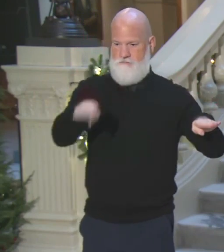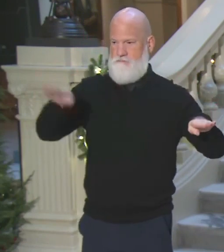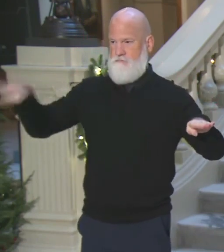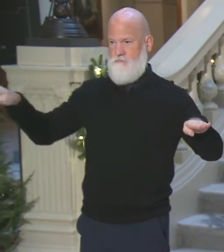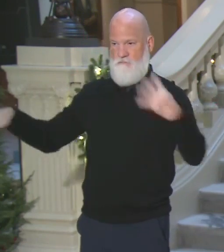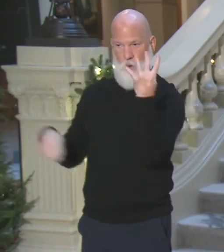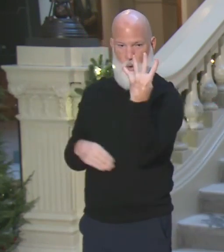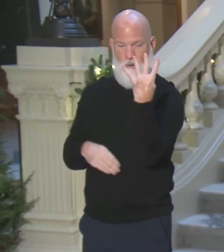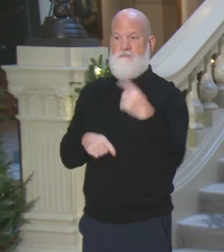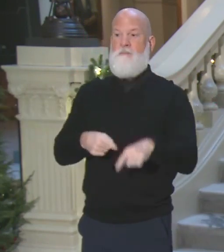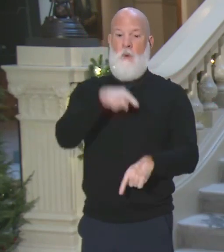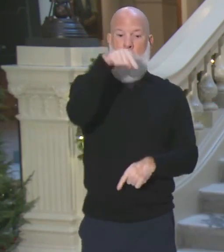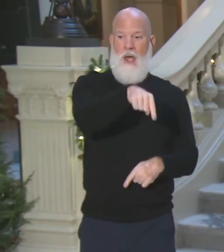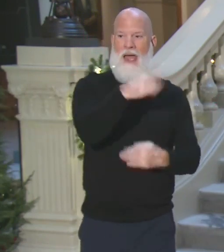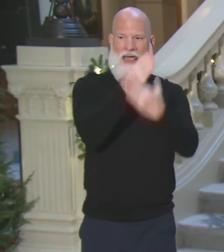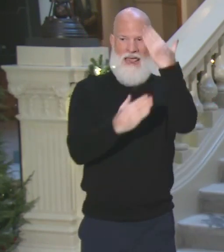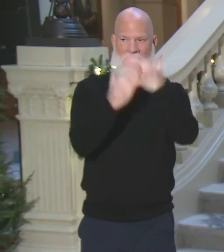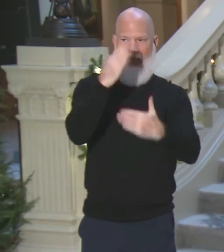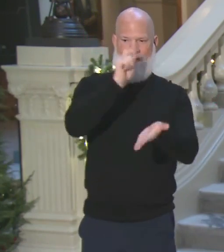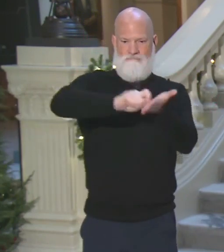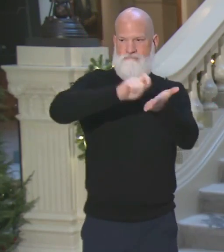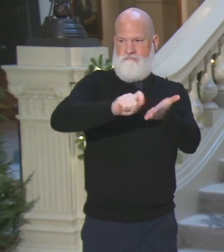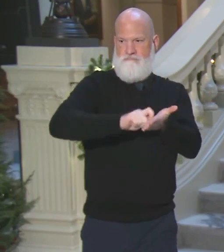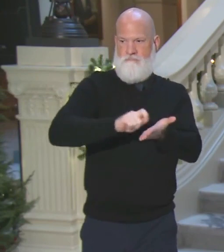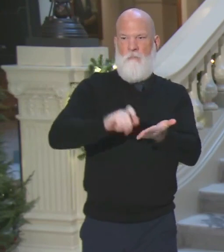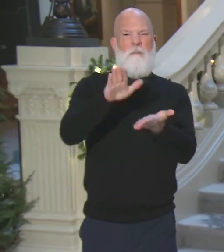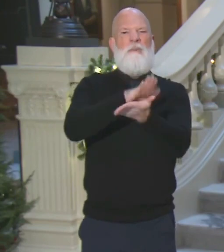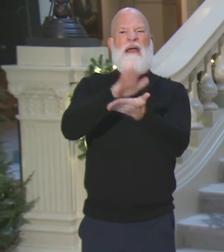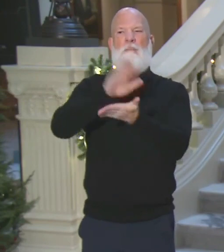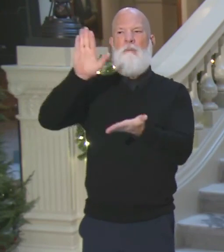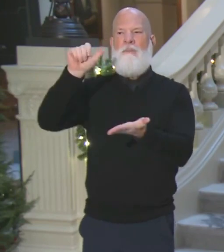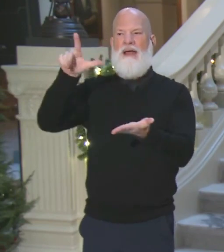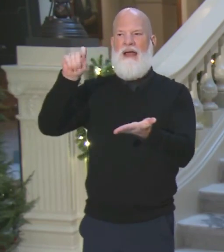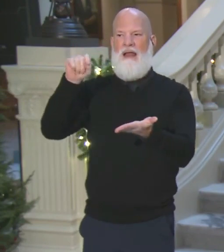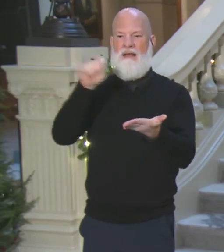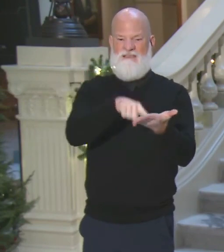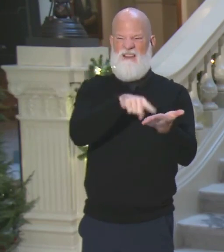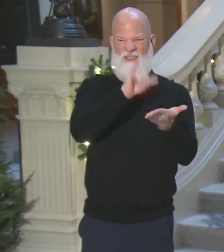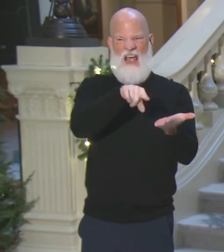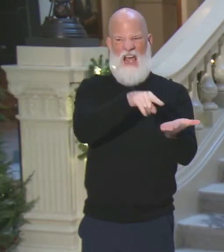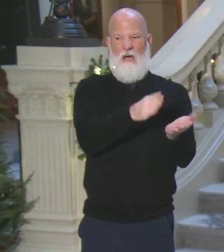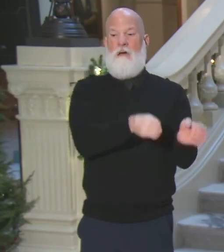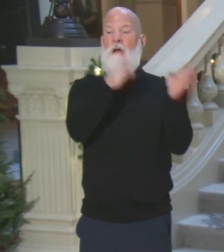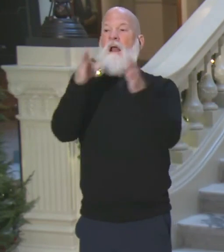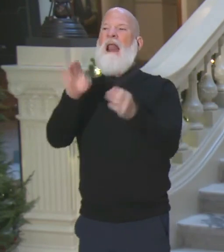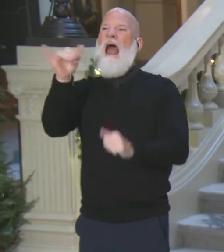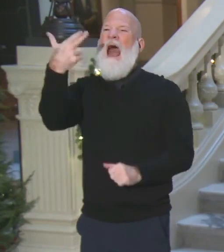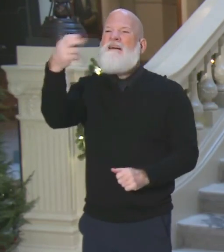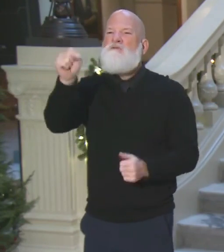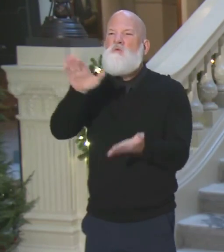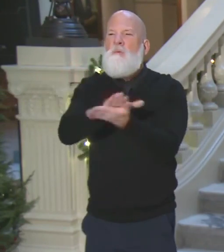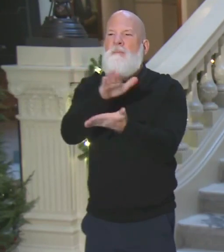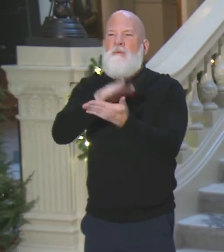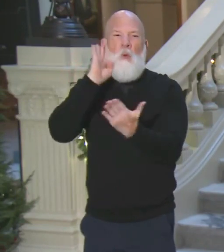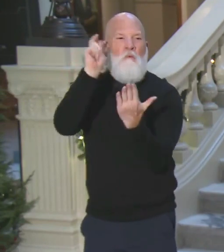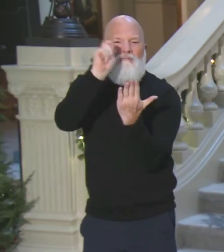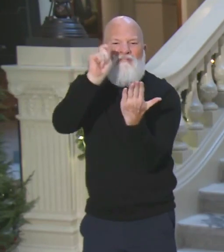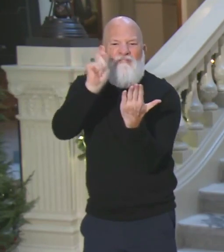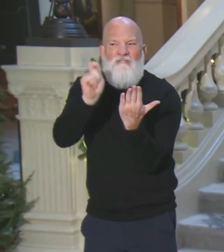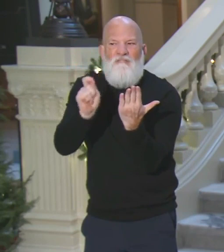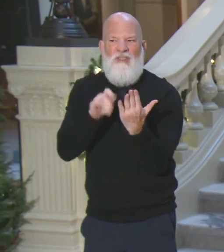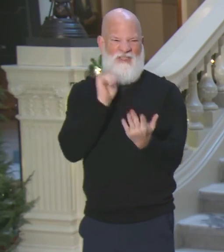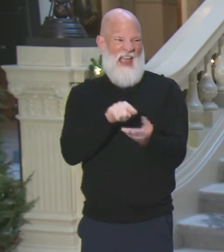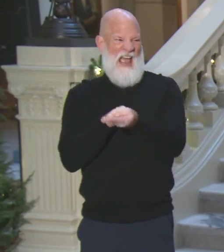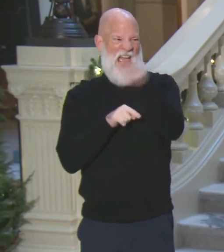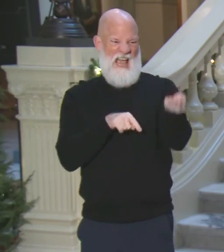hand marked paper ballots, which we're all used to. They were kind of like the old scantron sheets, and we took our SATs when we were in high school and stuff, where you bubble something in. And in this state, those cover